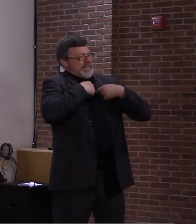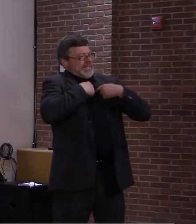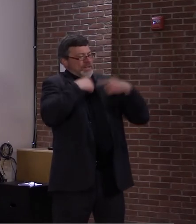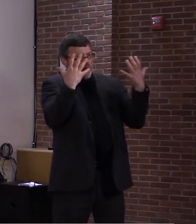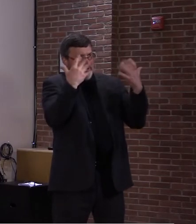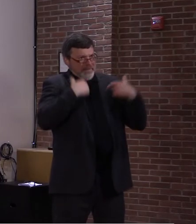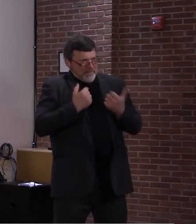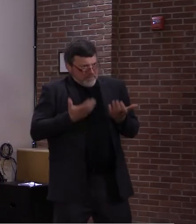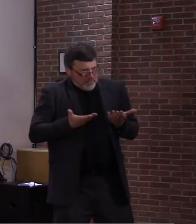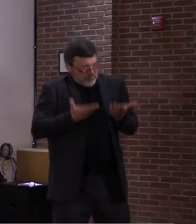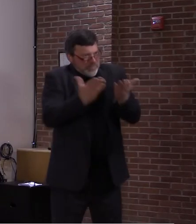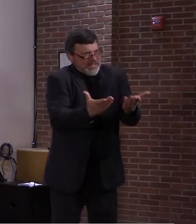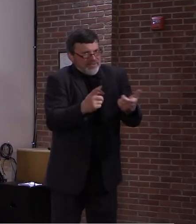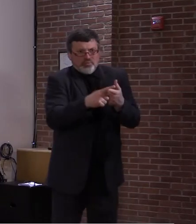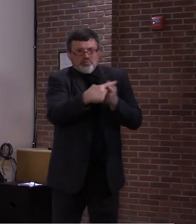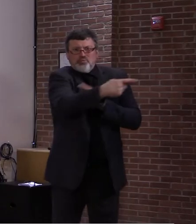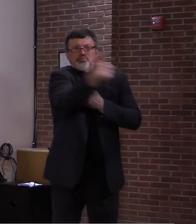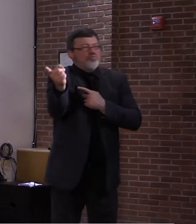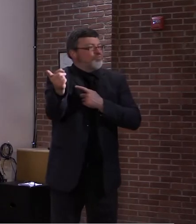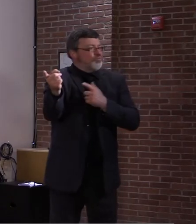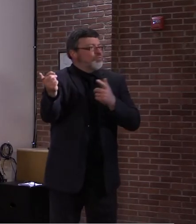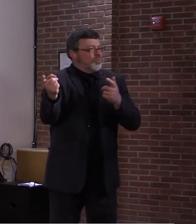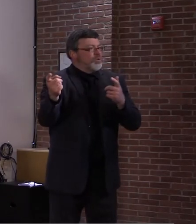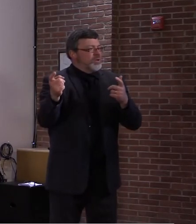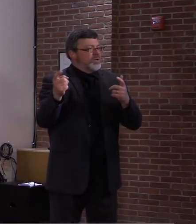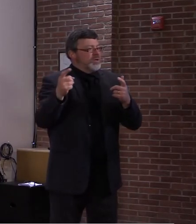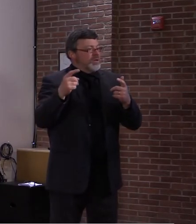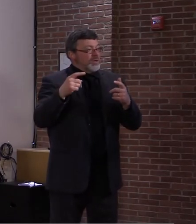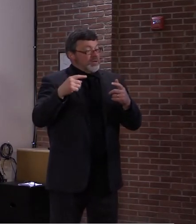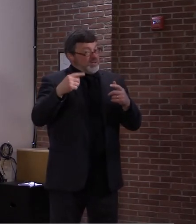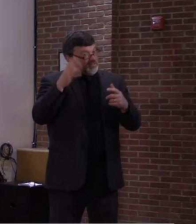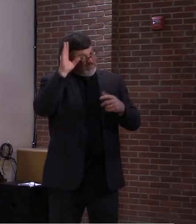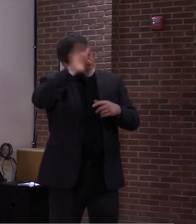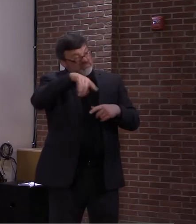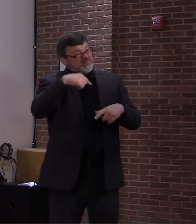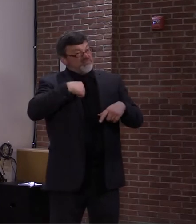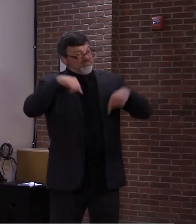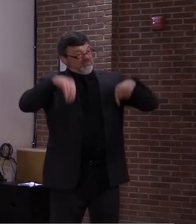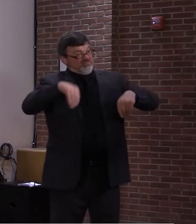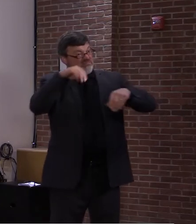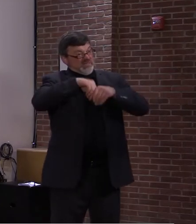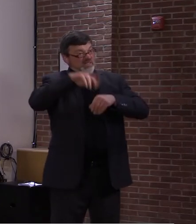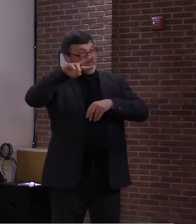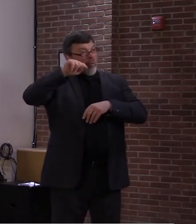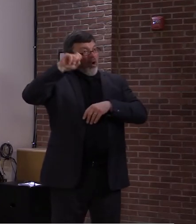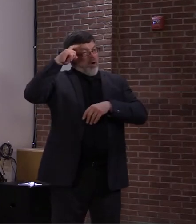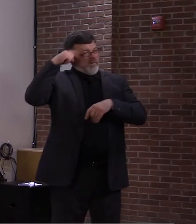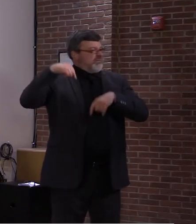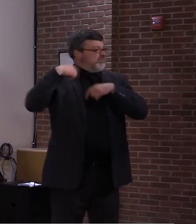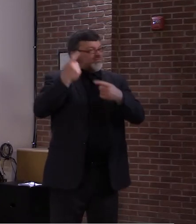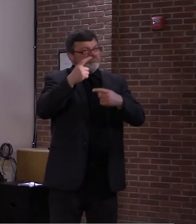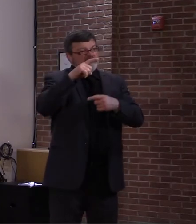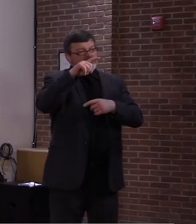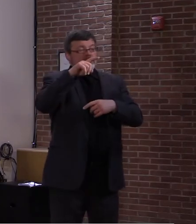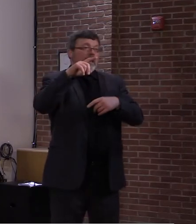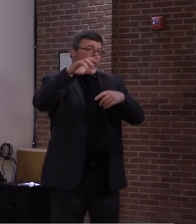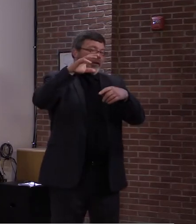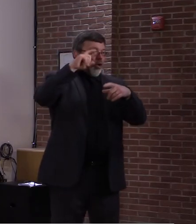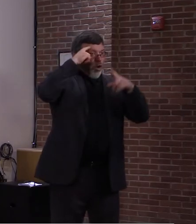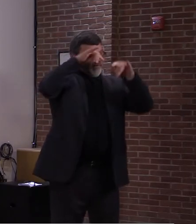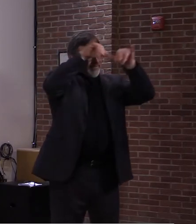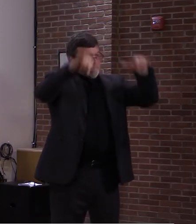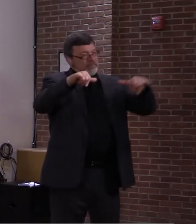been successful in doing that over the last 22 years. I don't plan to change. I'm a Republican,